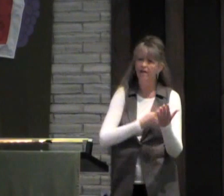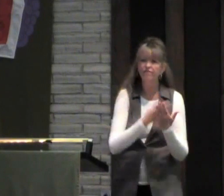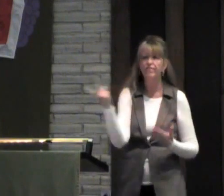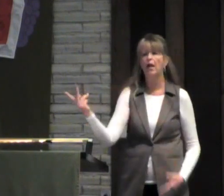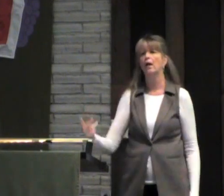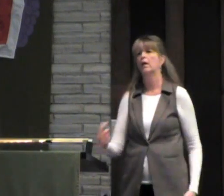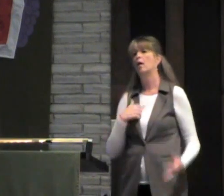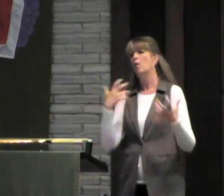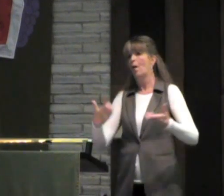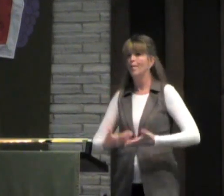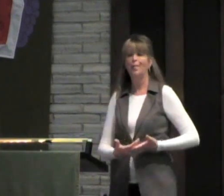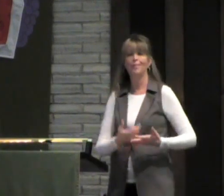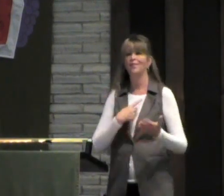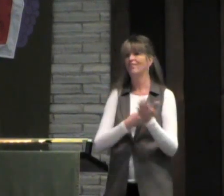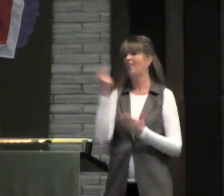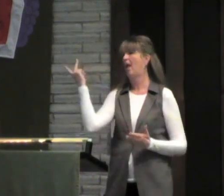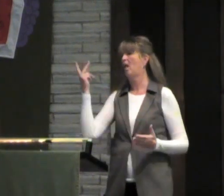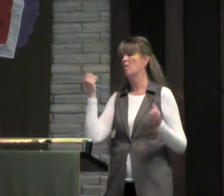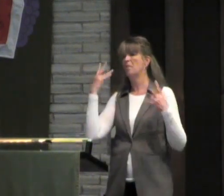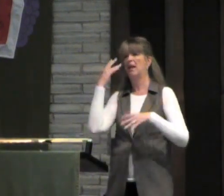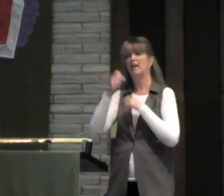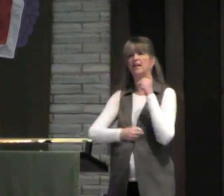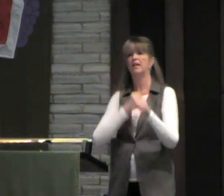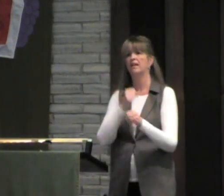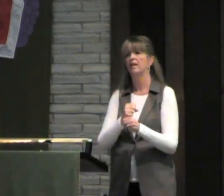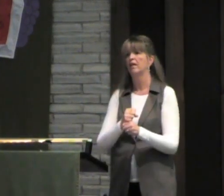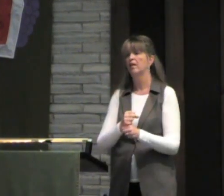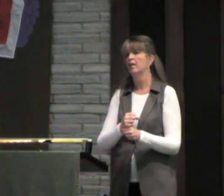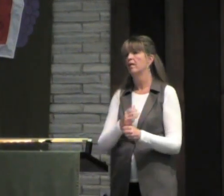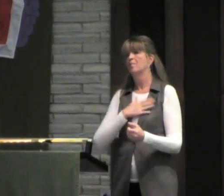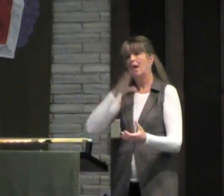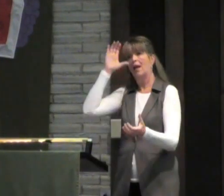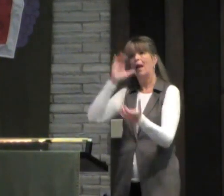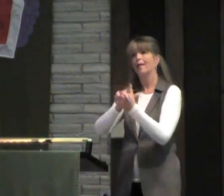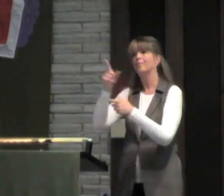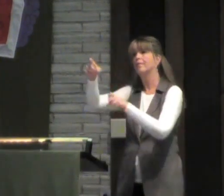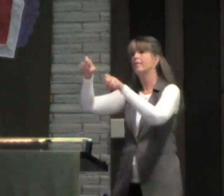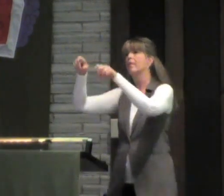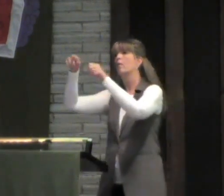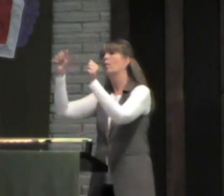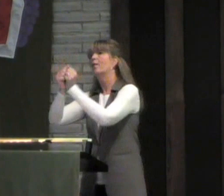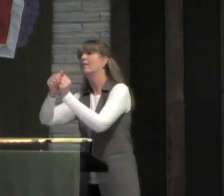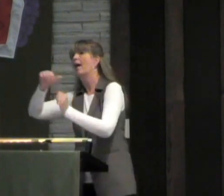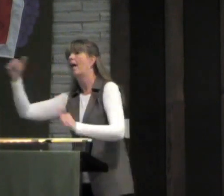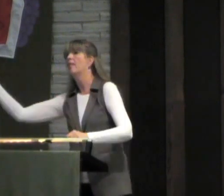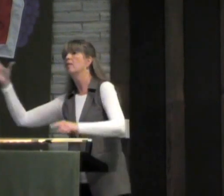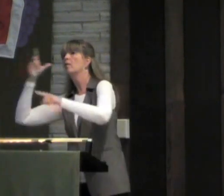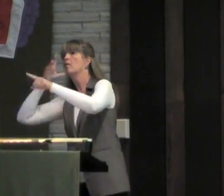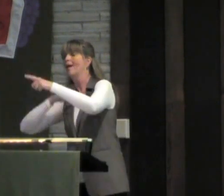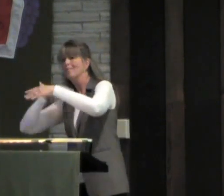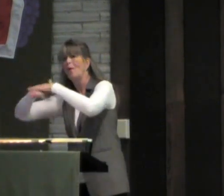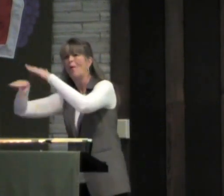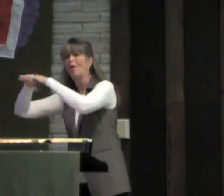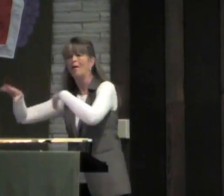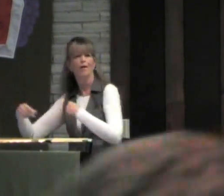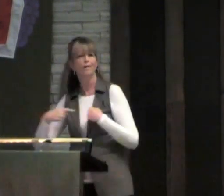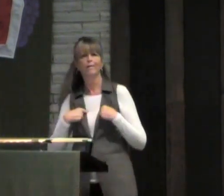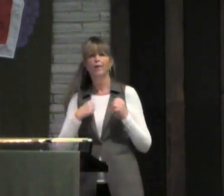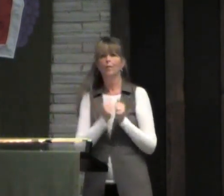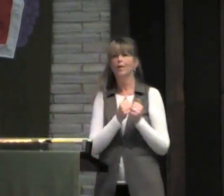I'm worthless, failure, I haven't been able to have a baby for many, many years. My husband's been able to have babies